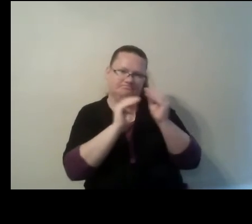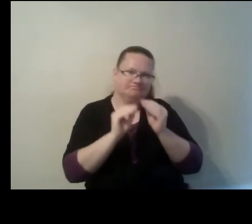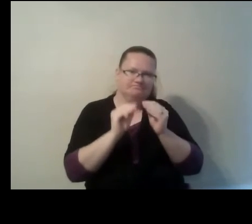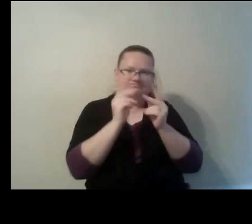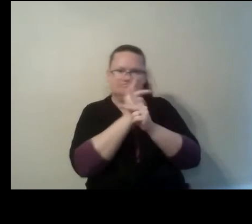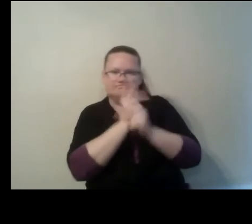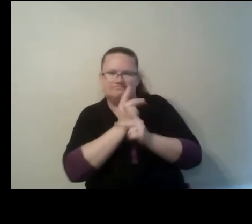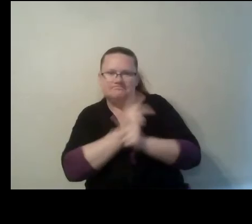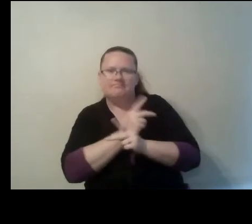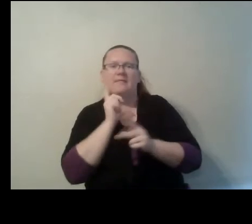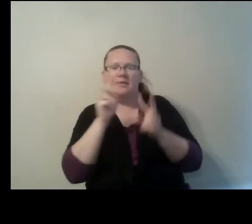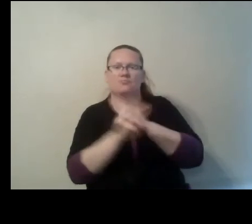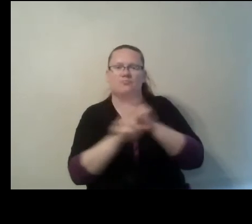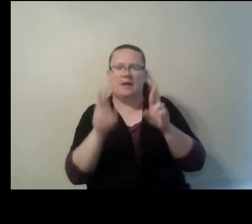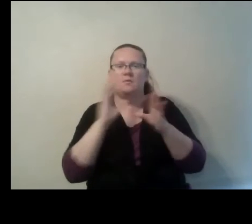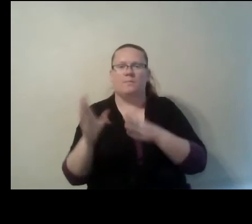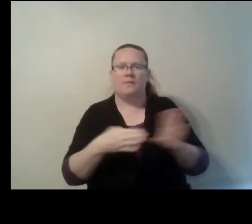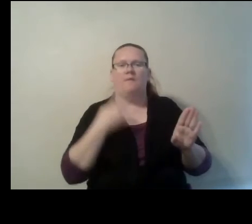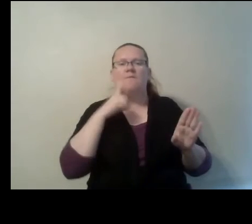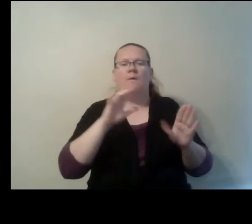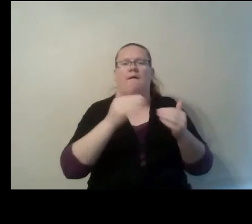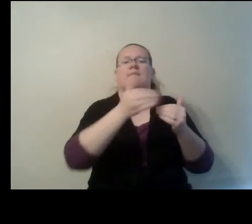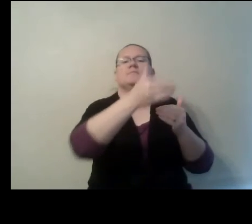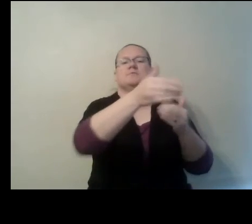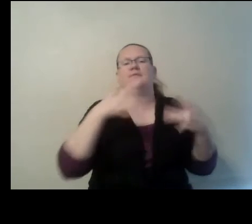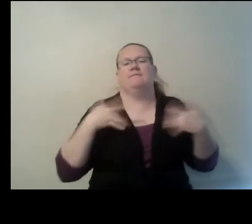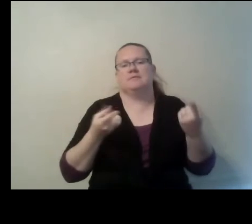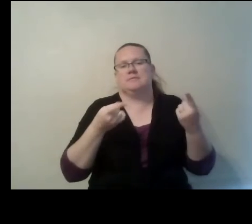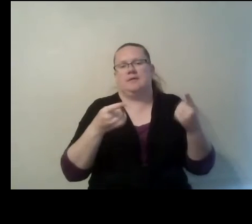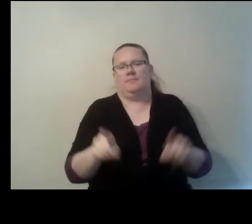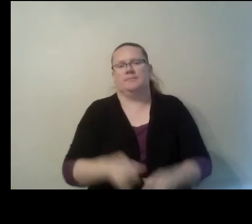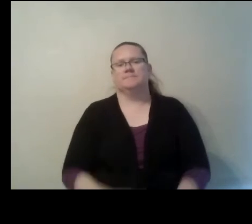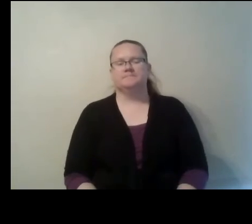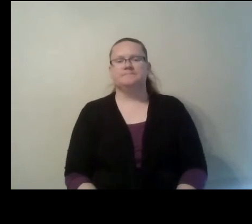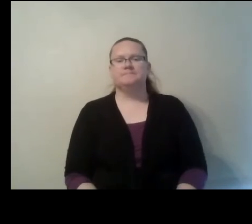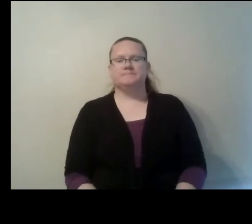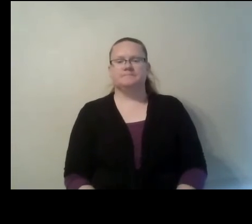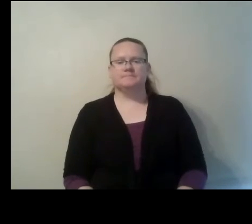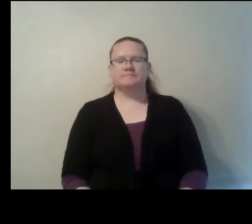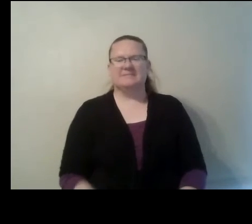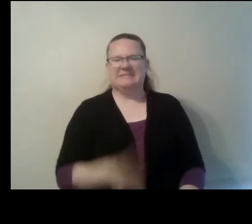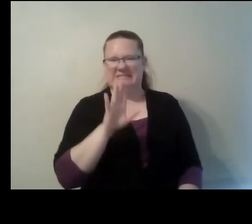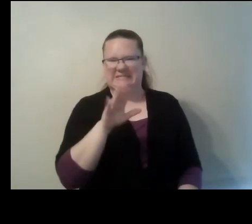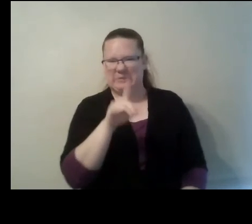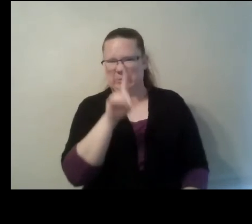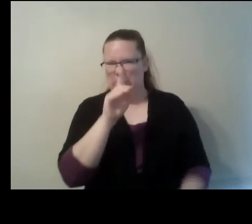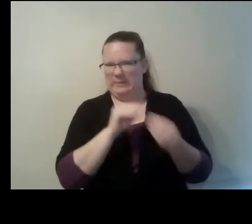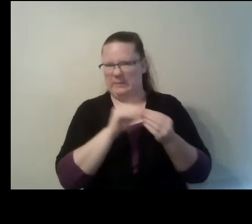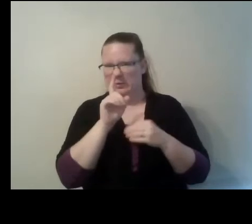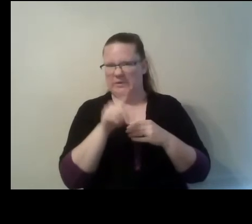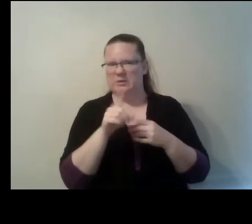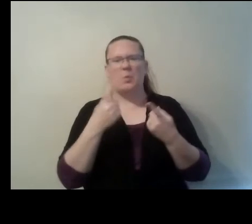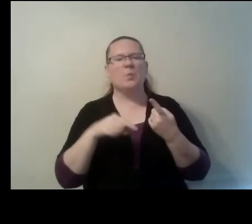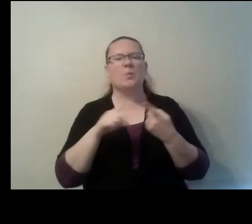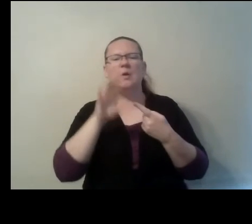again, plan for any additional events that might come upon us in the next couple of months. And one more question: just when specifically will that start?